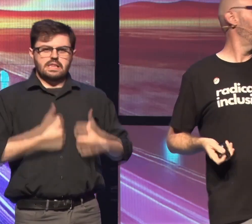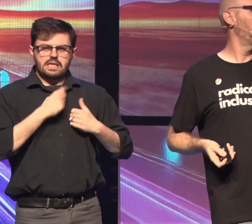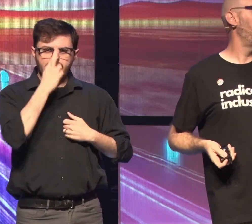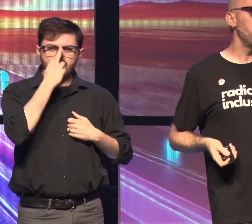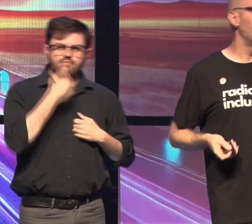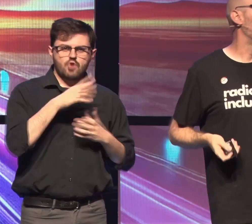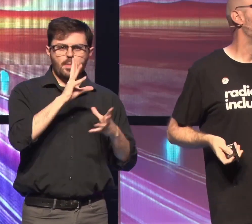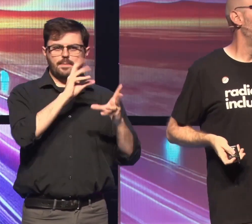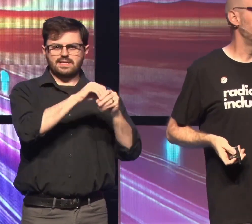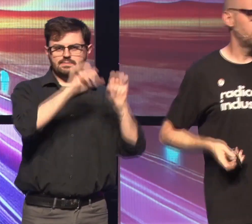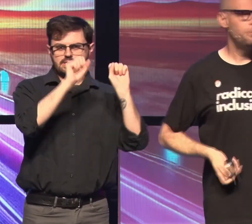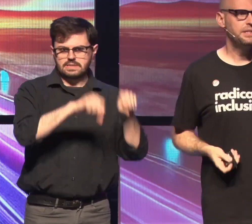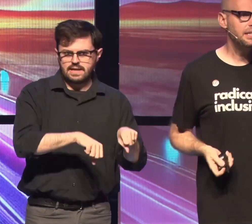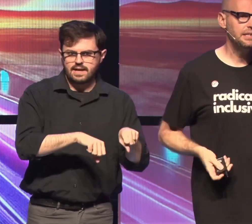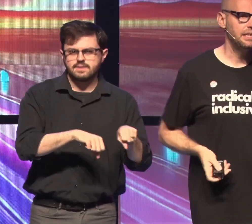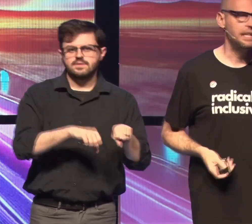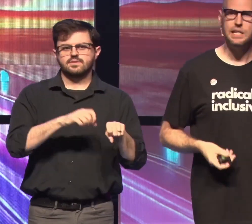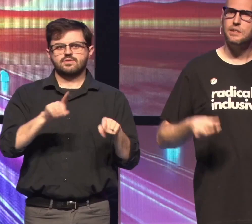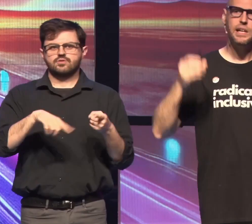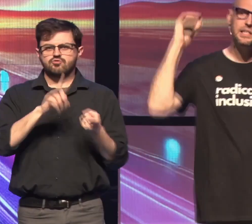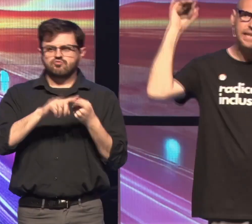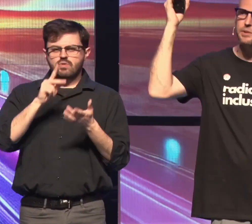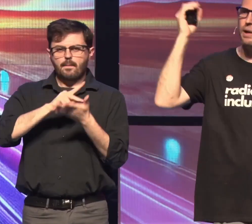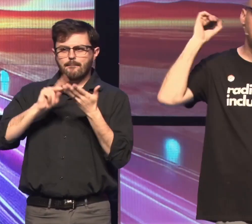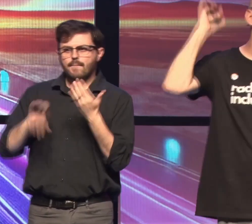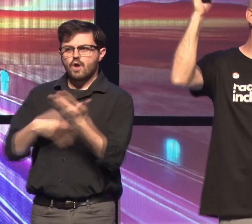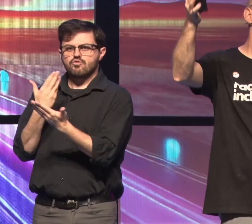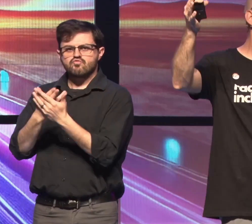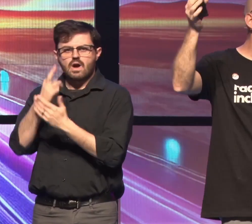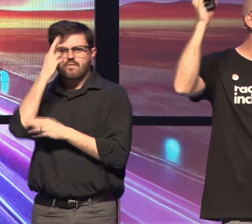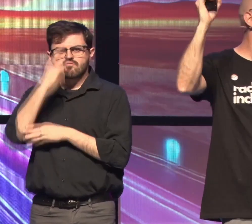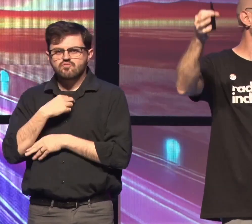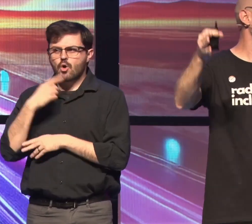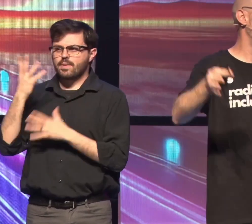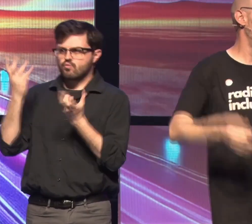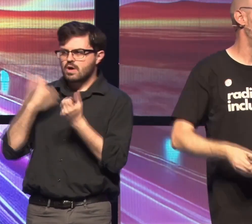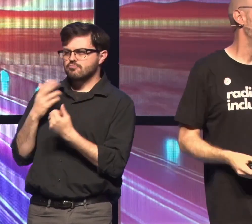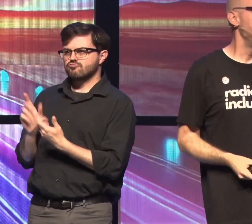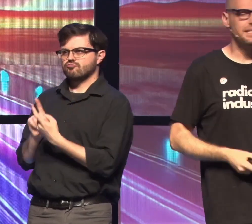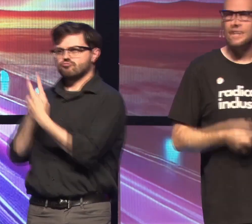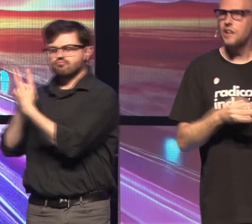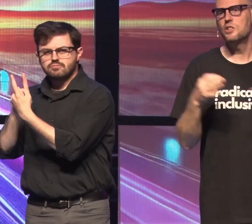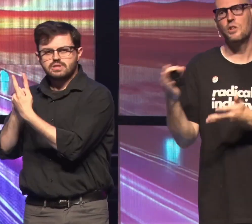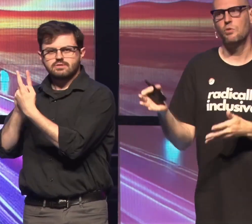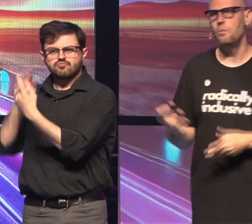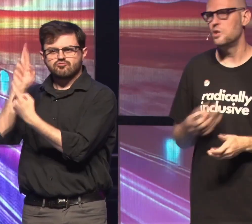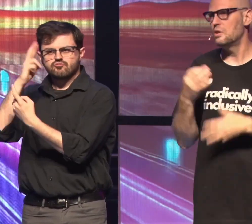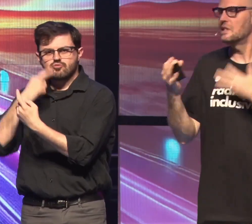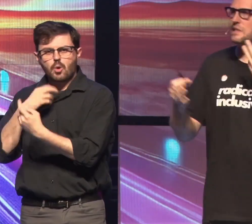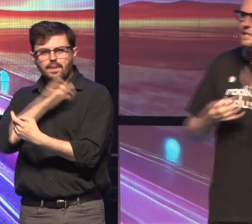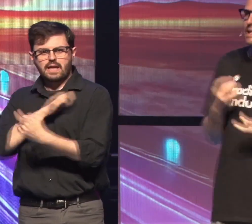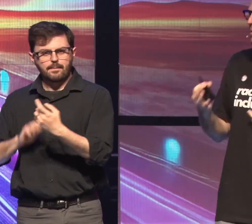go before the emperor as a Roman citizen. And he's desperate. I got to get to Rome. I got to get to Rome. His letter to the Romans, you can see some of